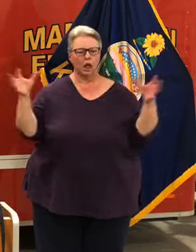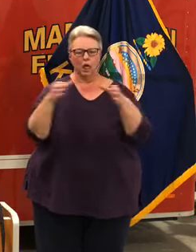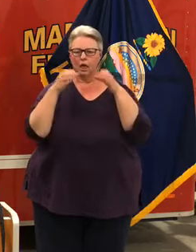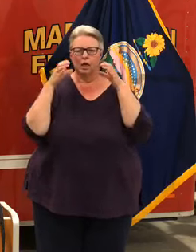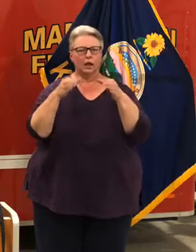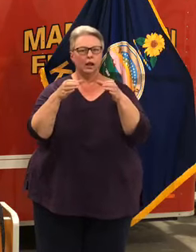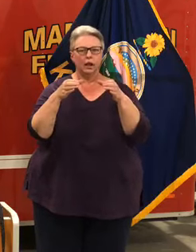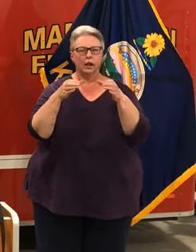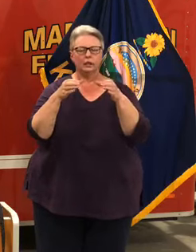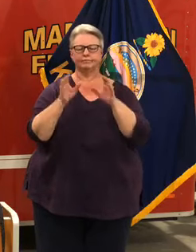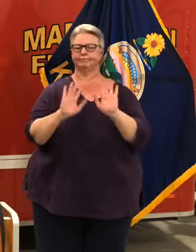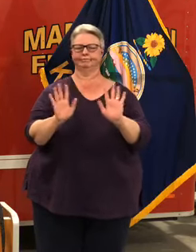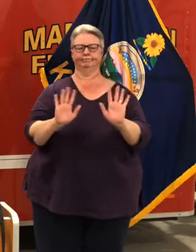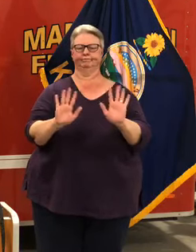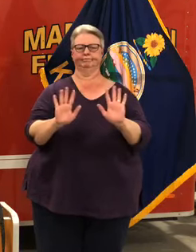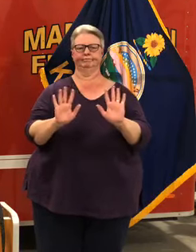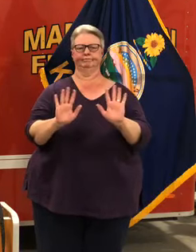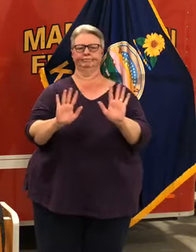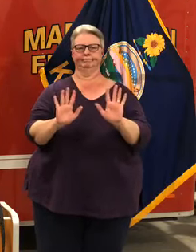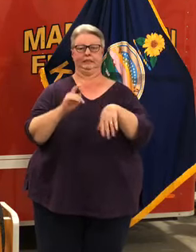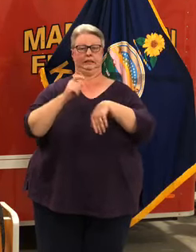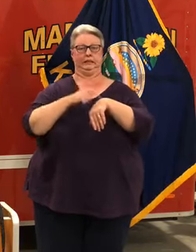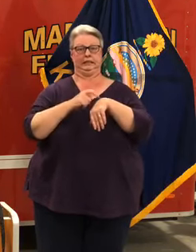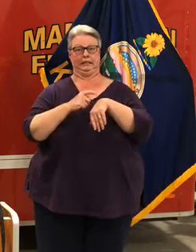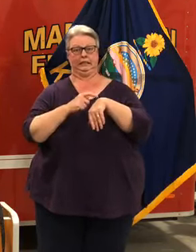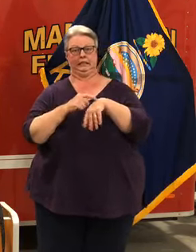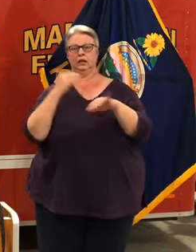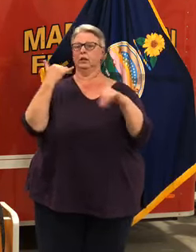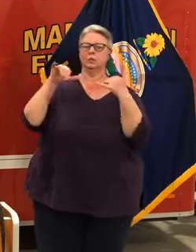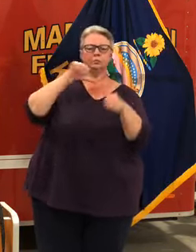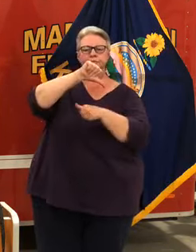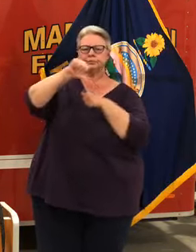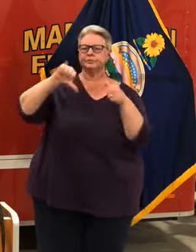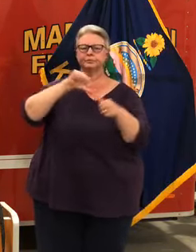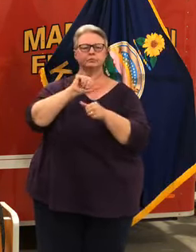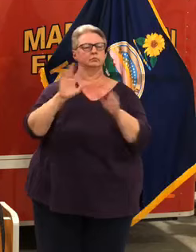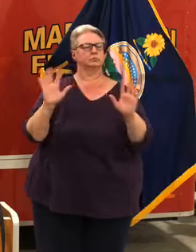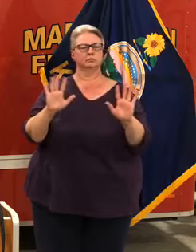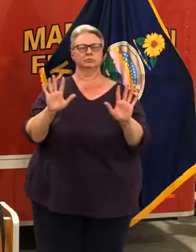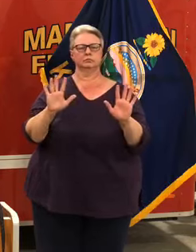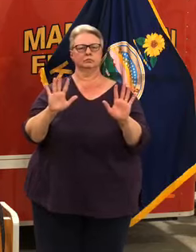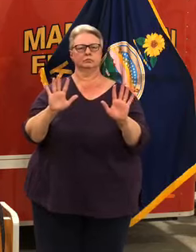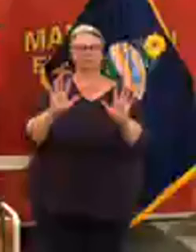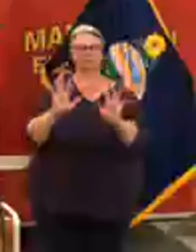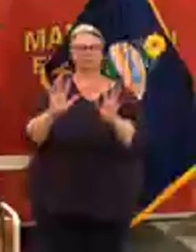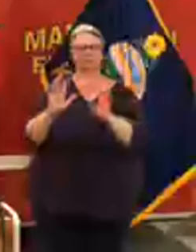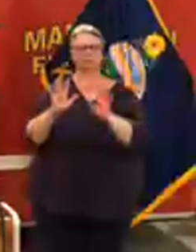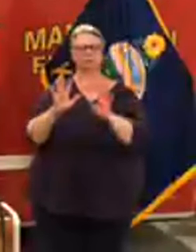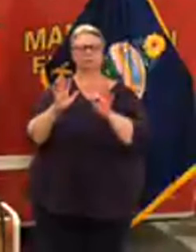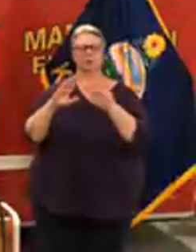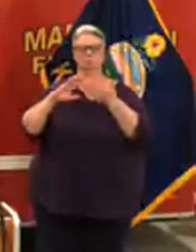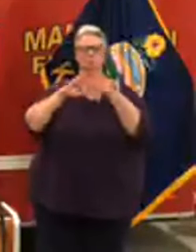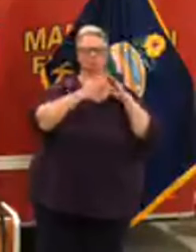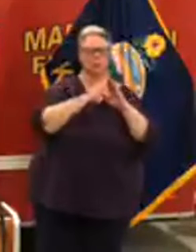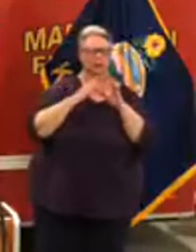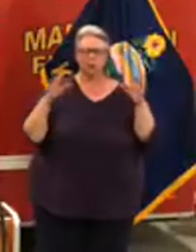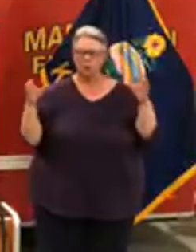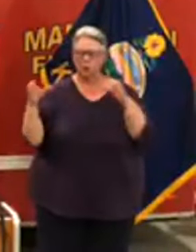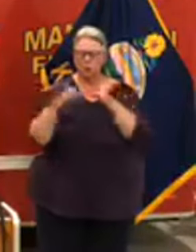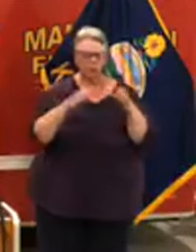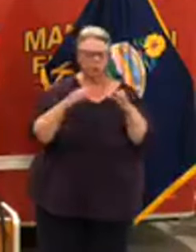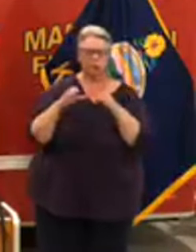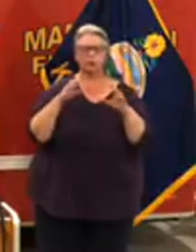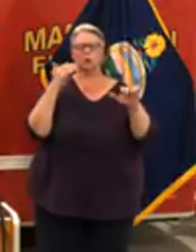groups. This is not the time to play with friends, have neighborhood get-togethers, and certainly not the time to play on